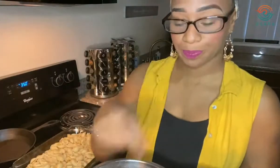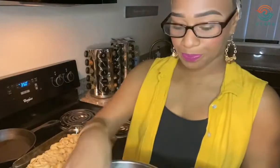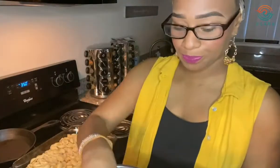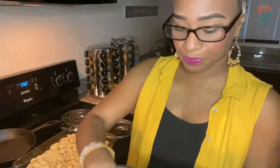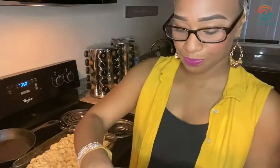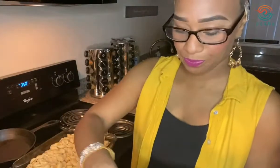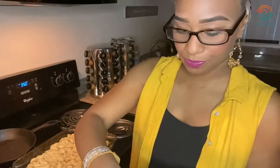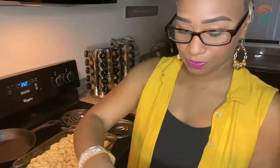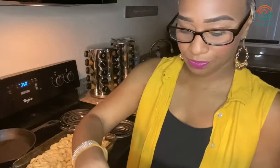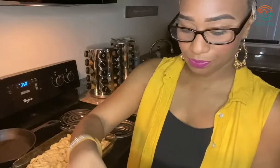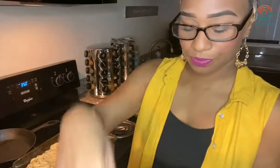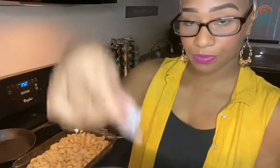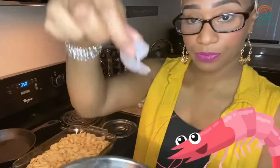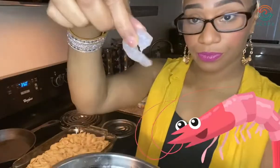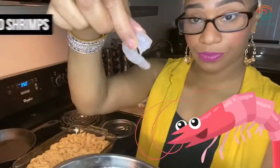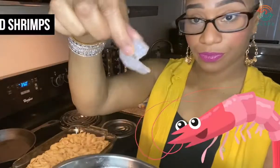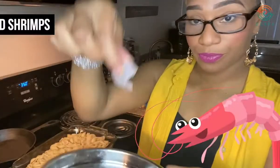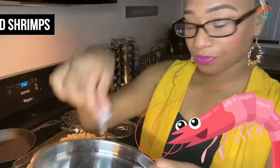Then what you're going to do is take your shrimp